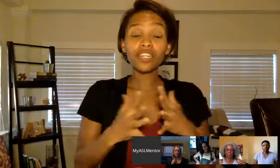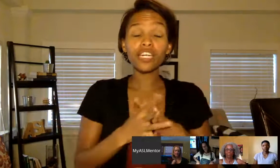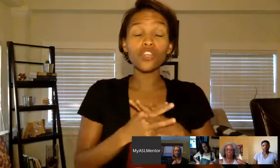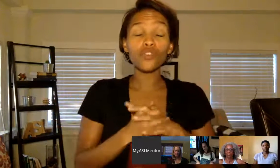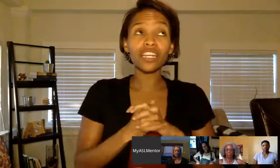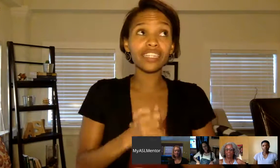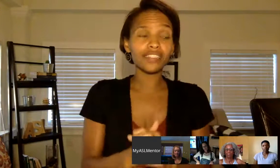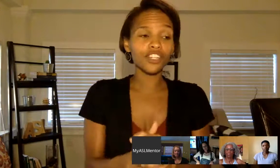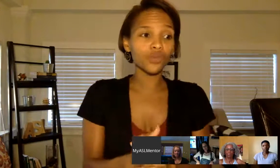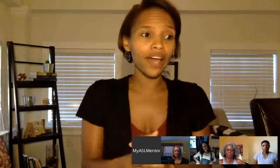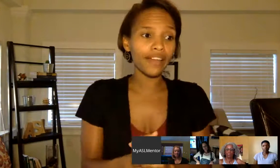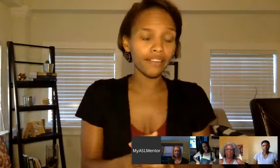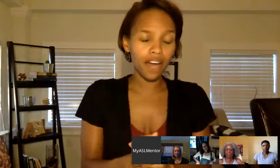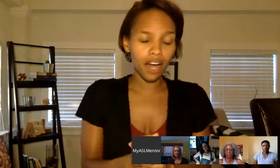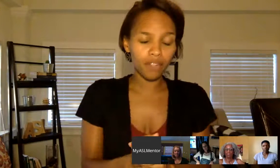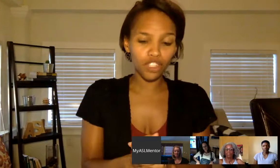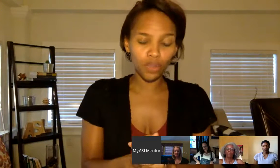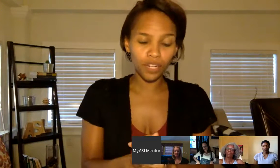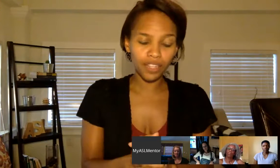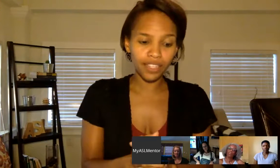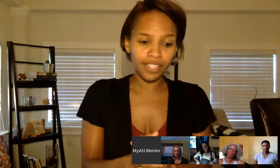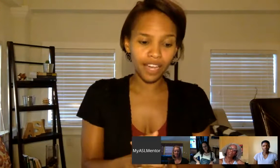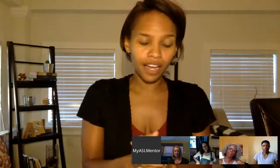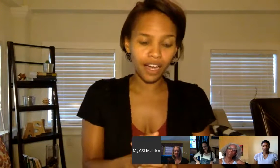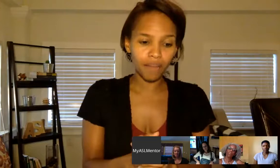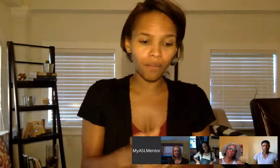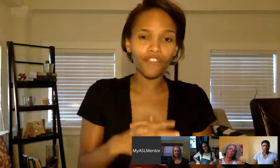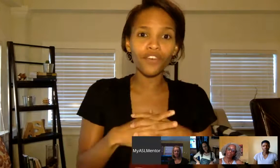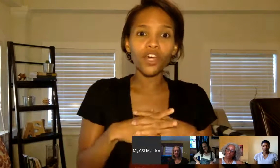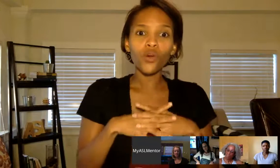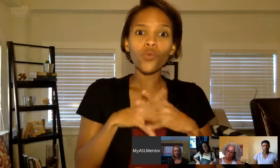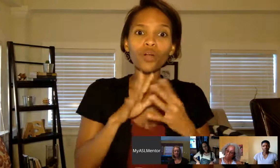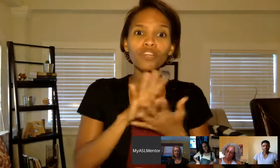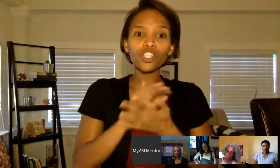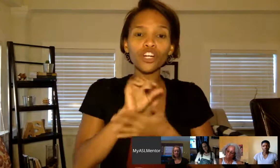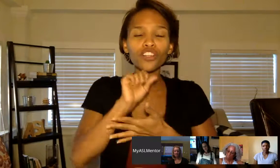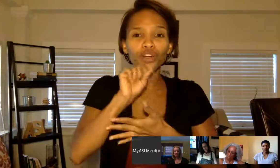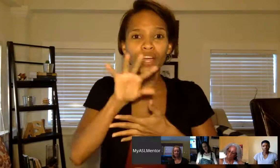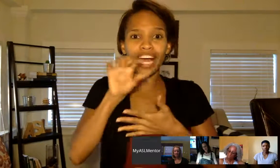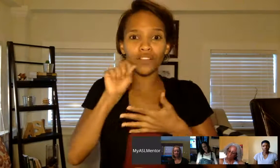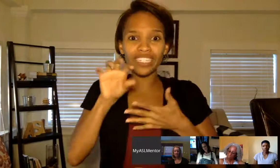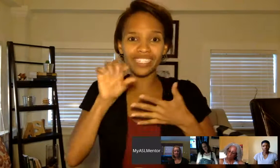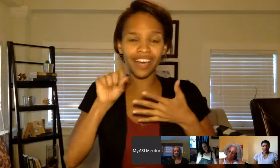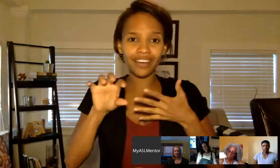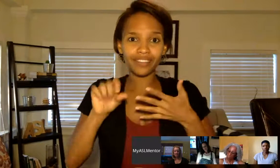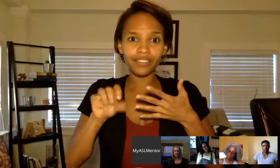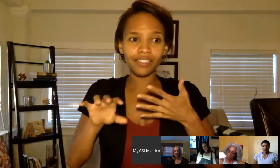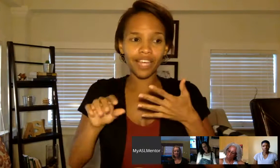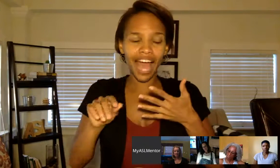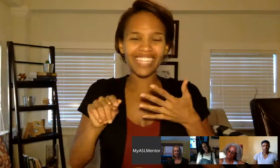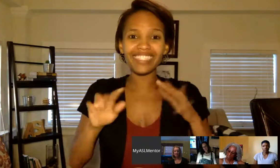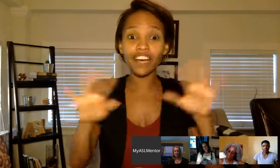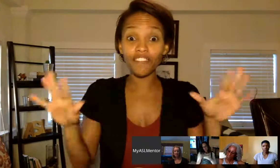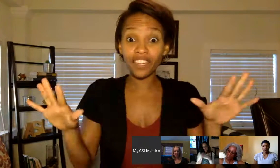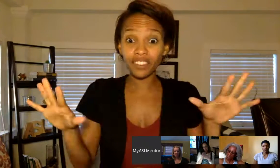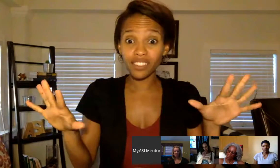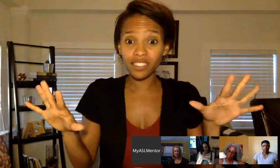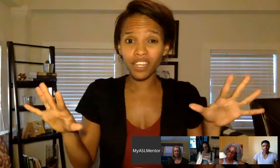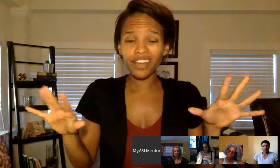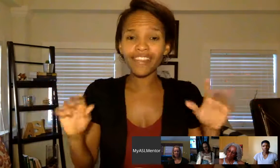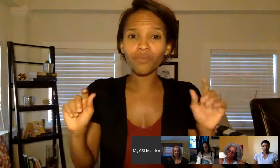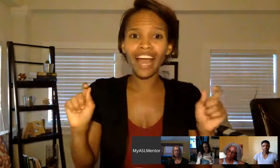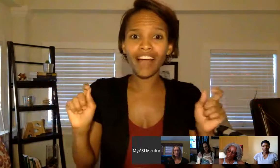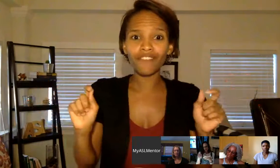you can consider when interpreting this, when we start throwing out these signs as